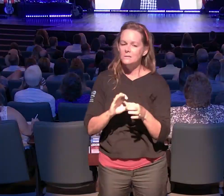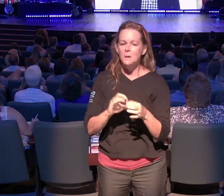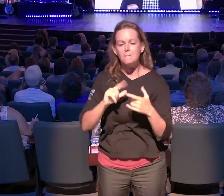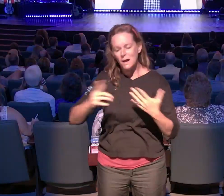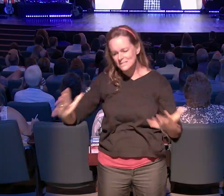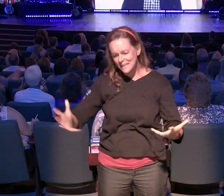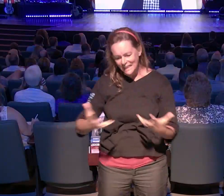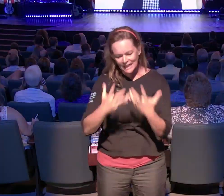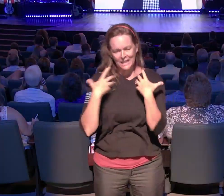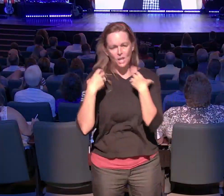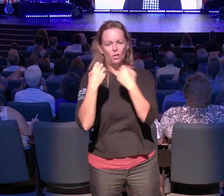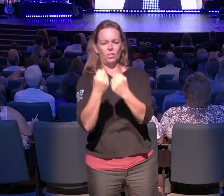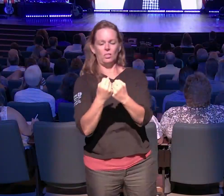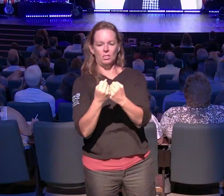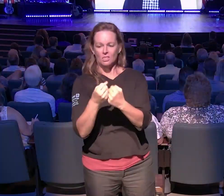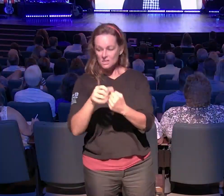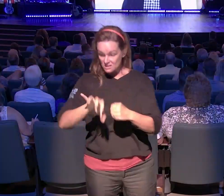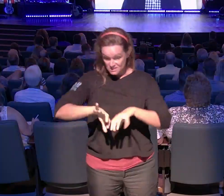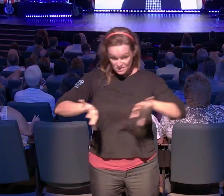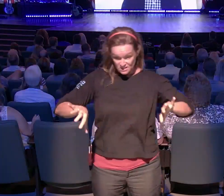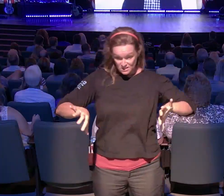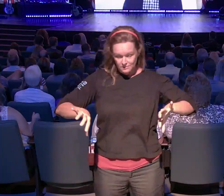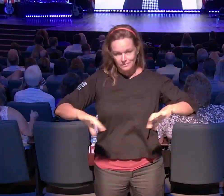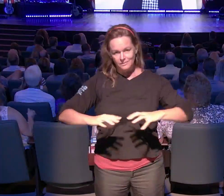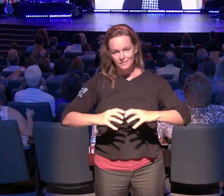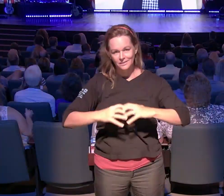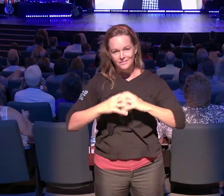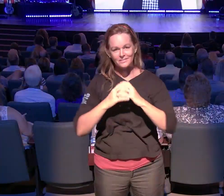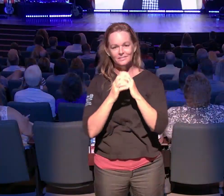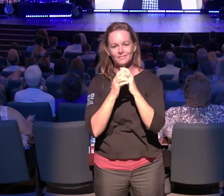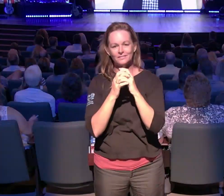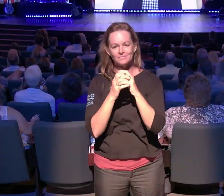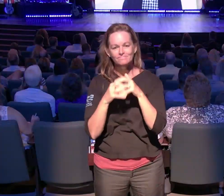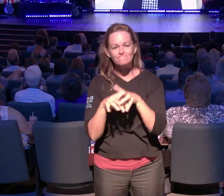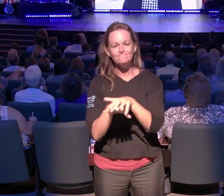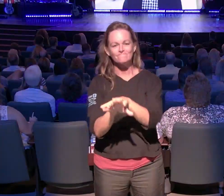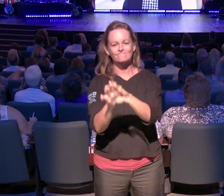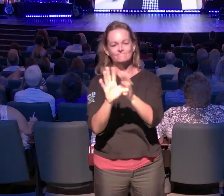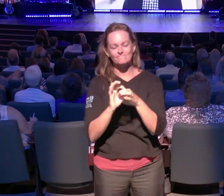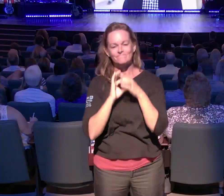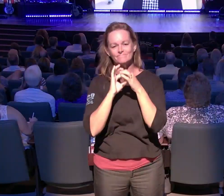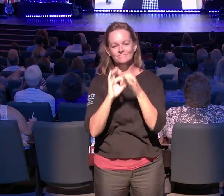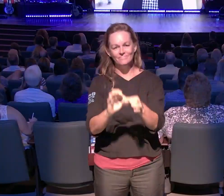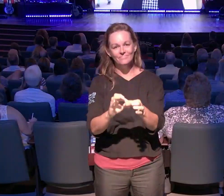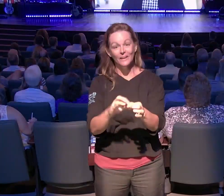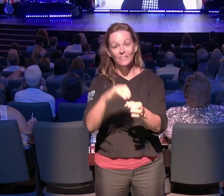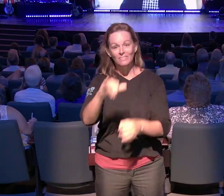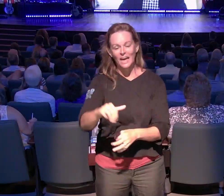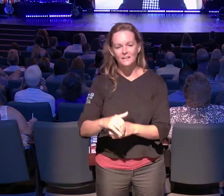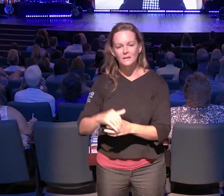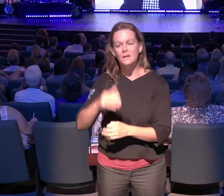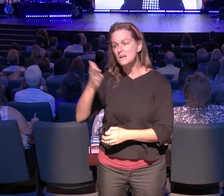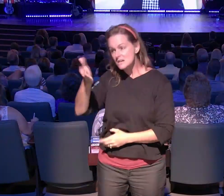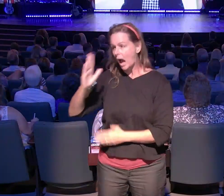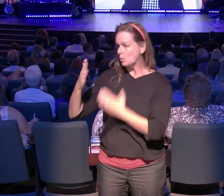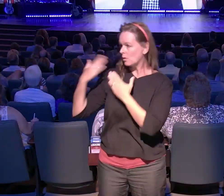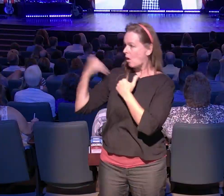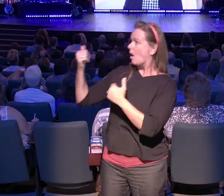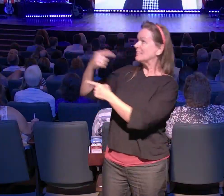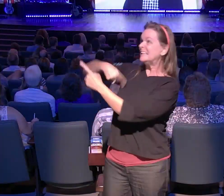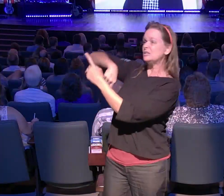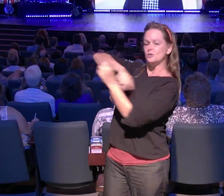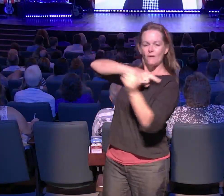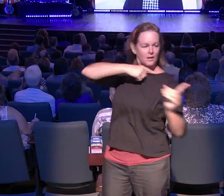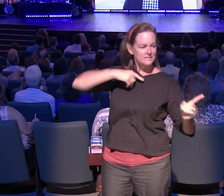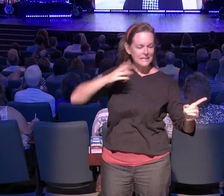divide. I believe God will use His church. He's going to use you to be a peacemaker, bringing unity, creating a place for God to